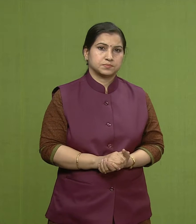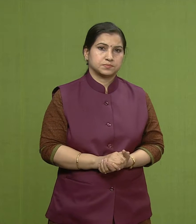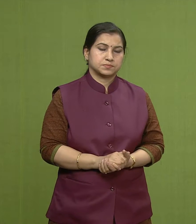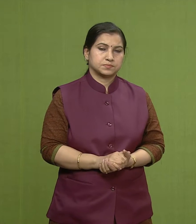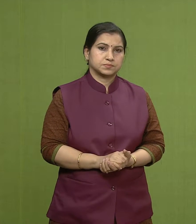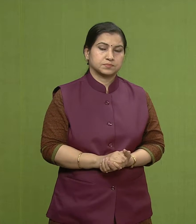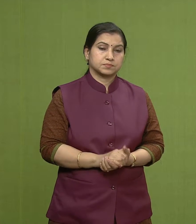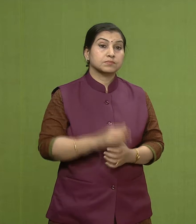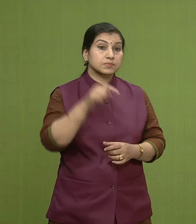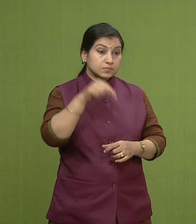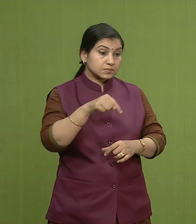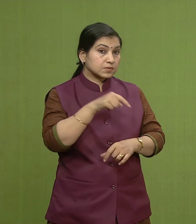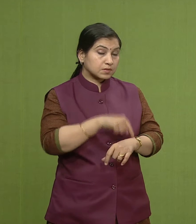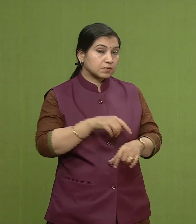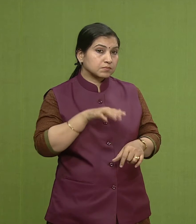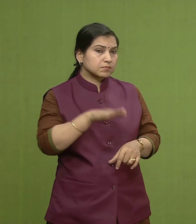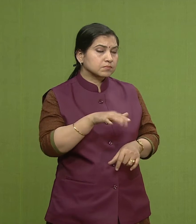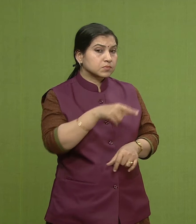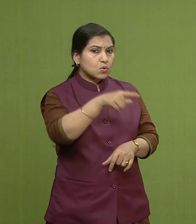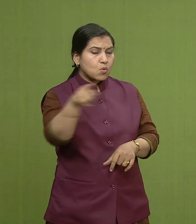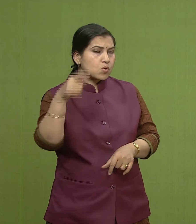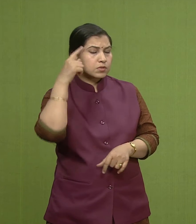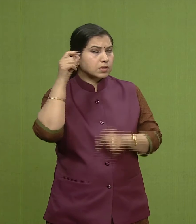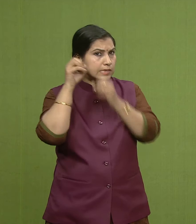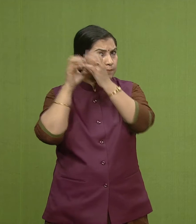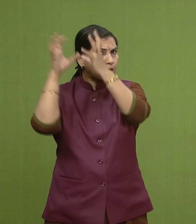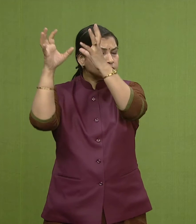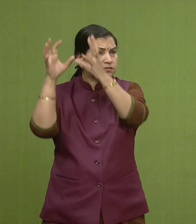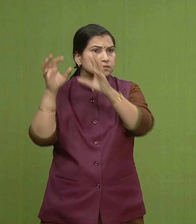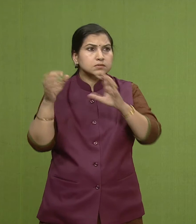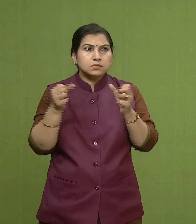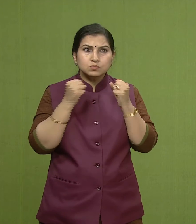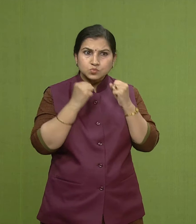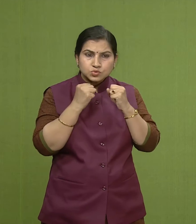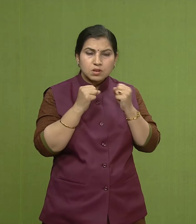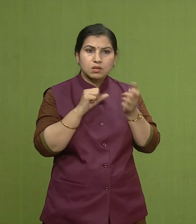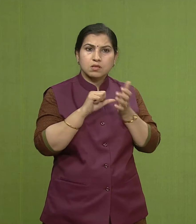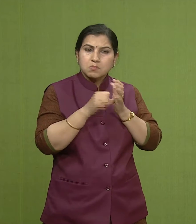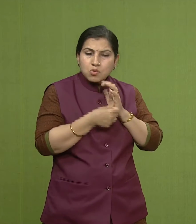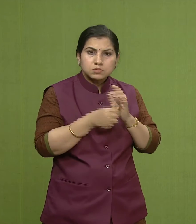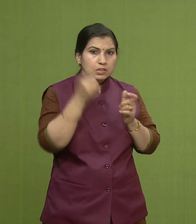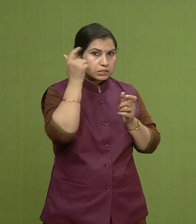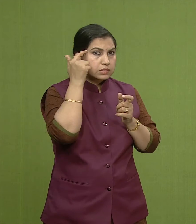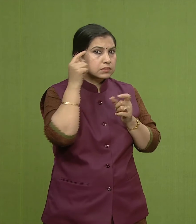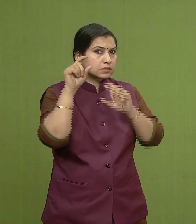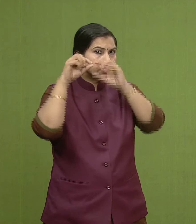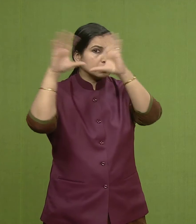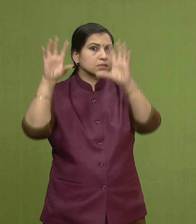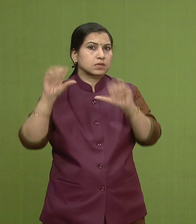At this stage, they can imagine the impossible. For example, if they